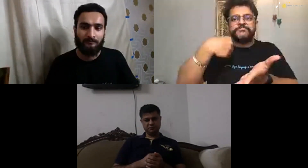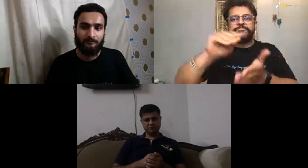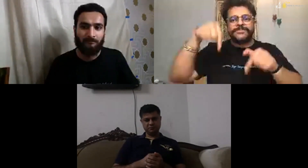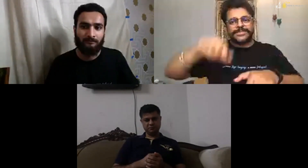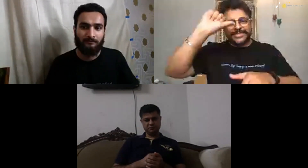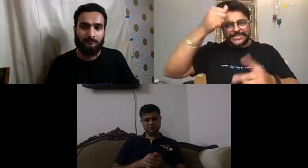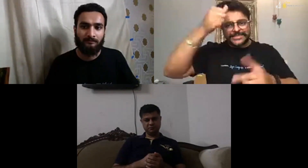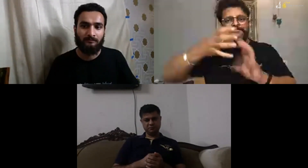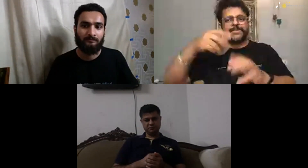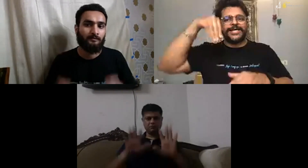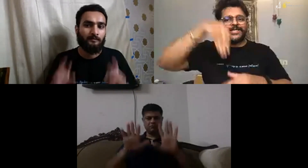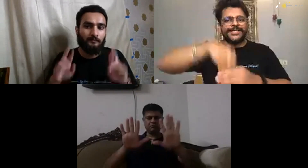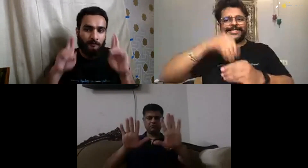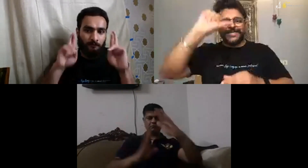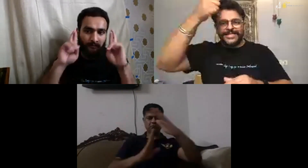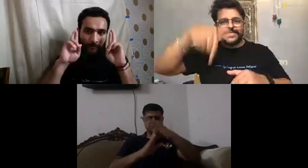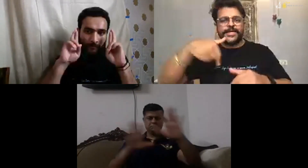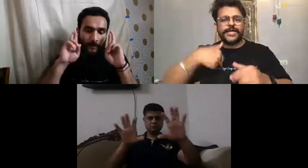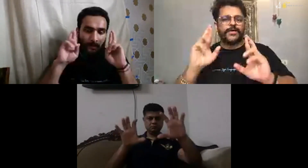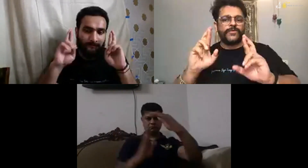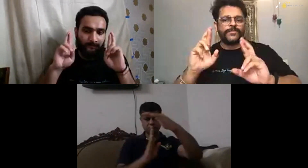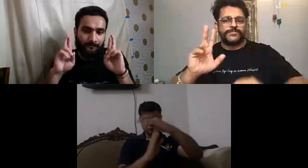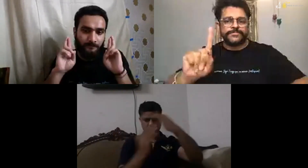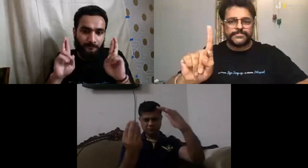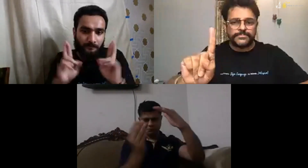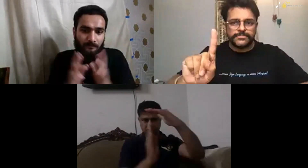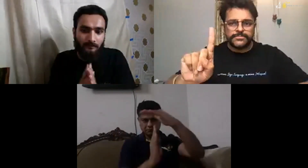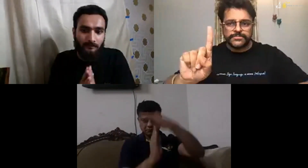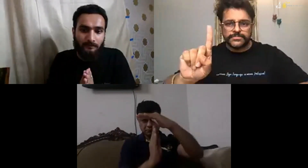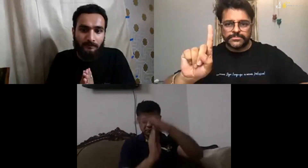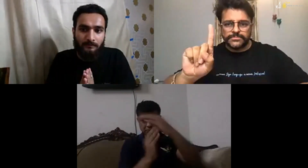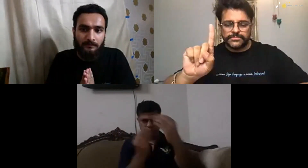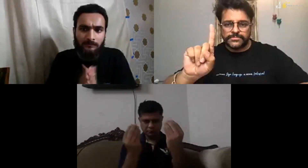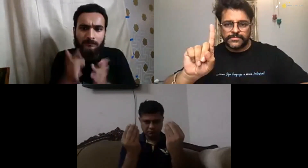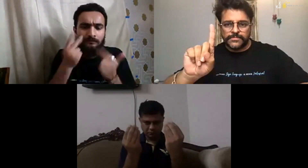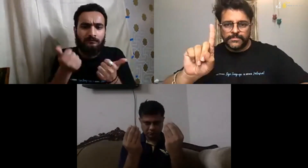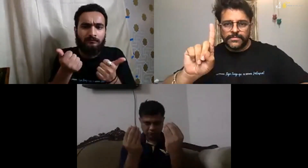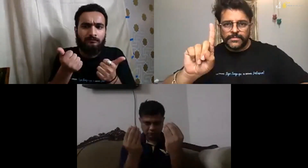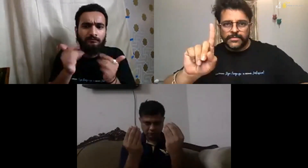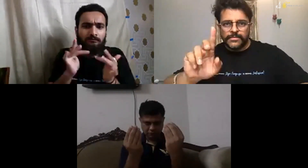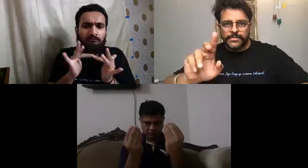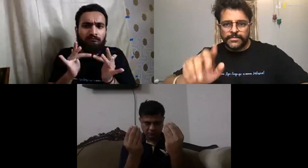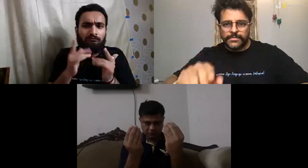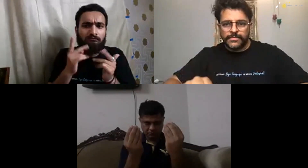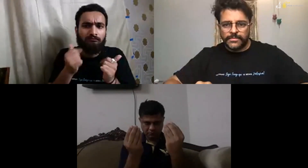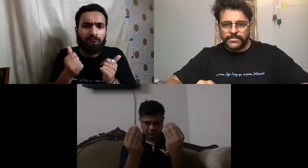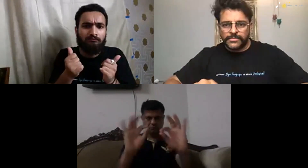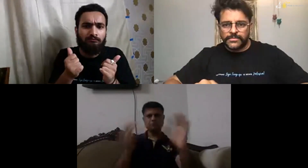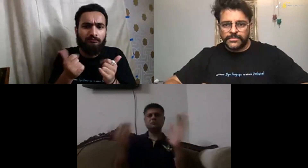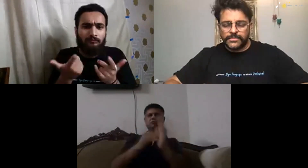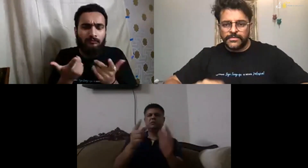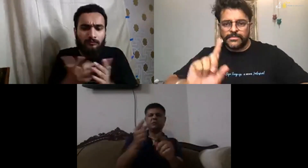the country, and people will buy here in India as well. Something made in India. One second. Just 1 second. There's some